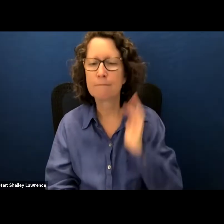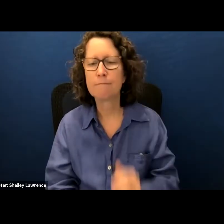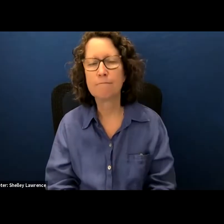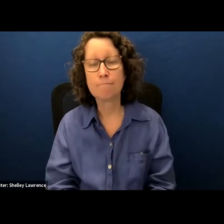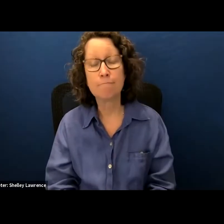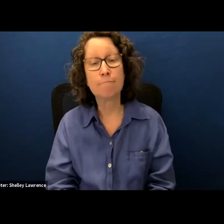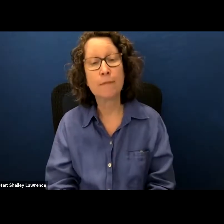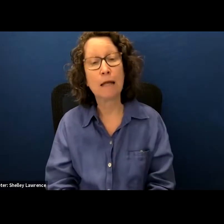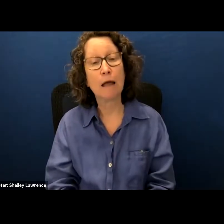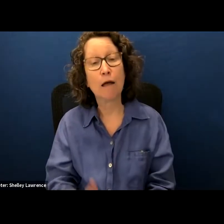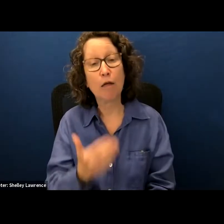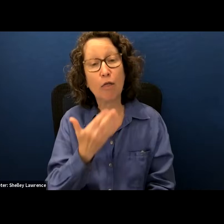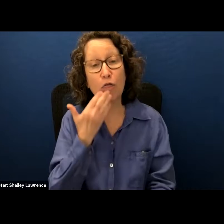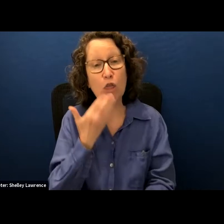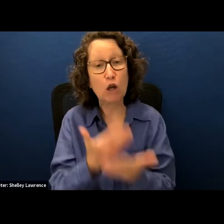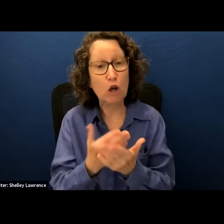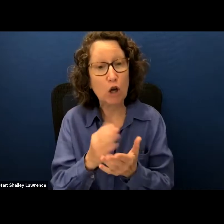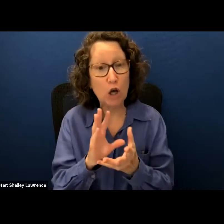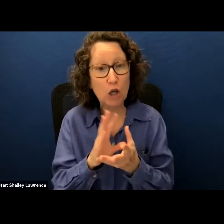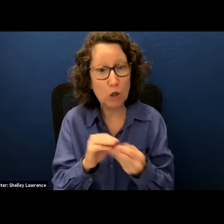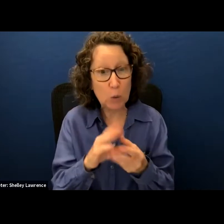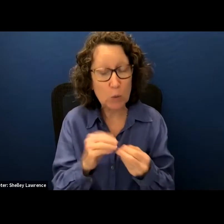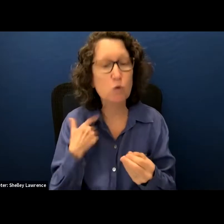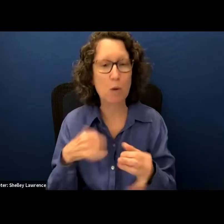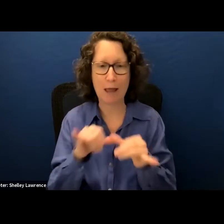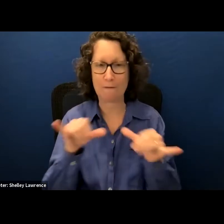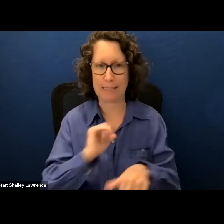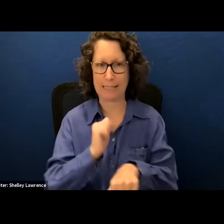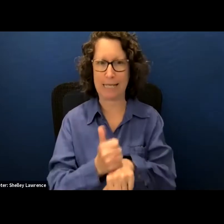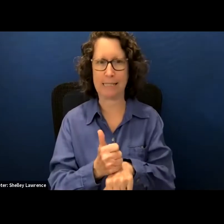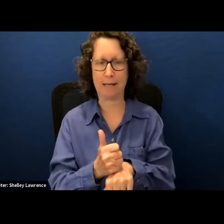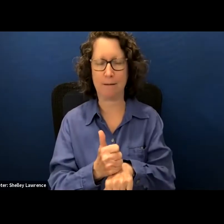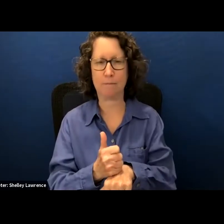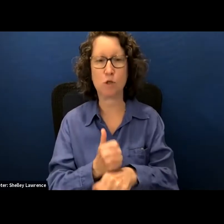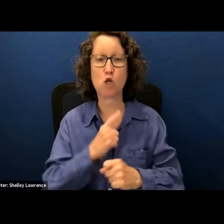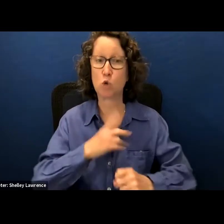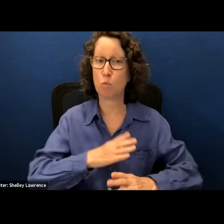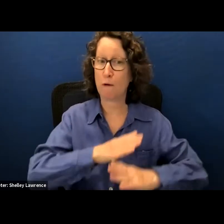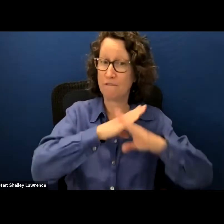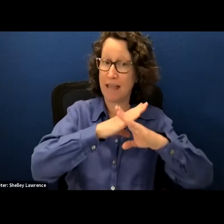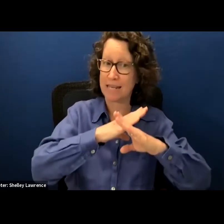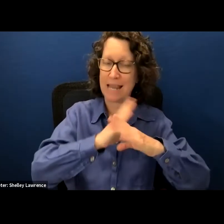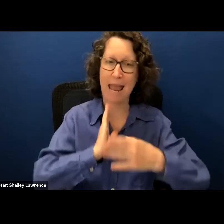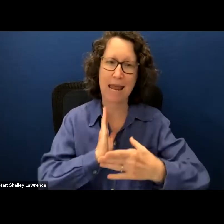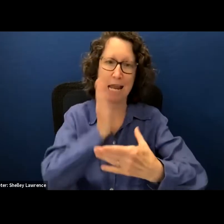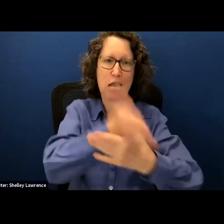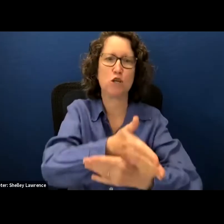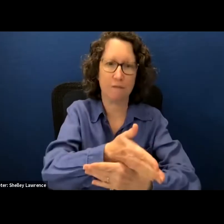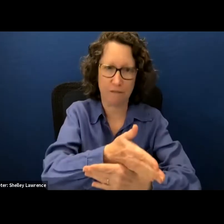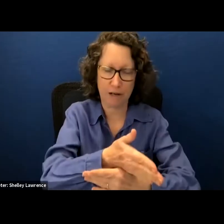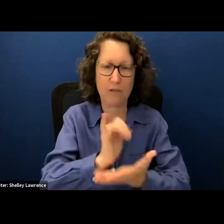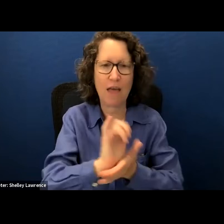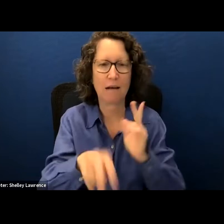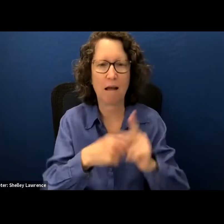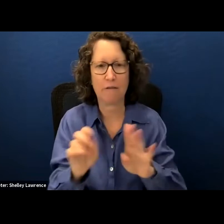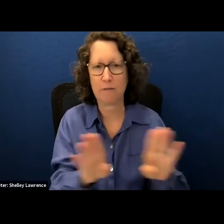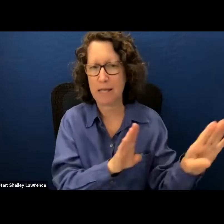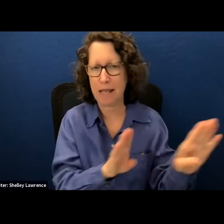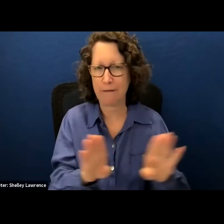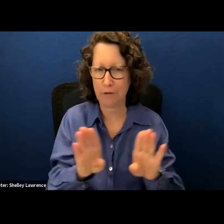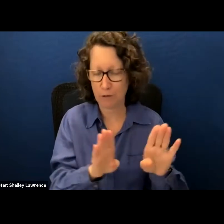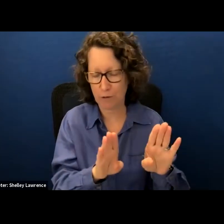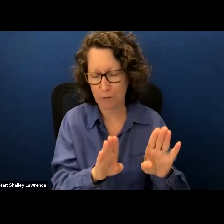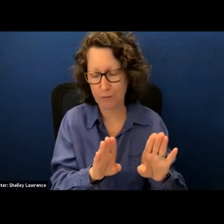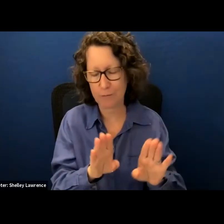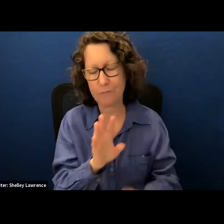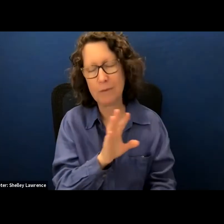The good news is that we have systems in place to both prevent and intervene in suicidal behavior. And